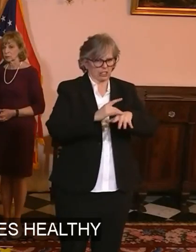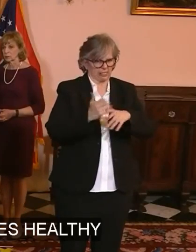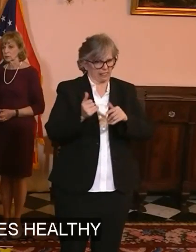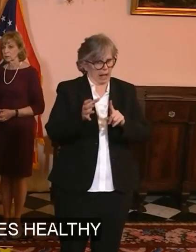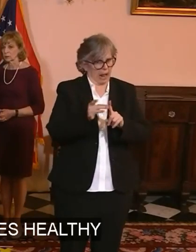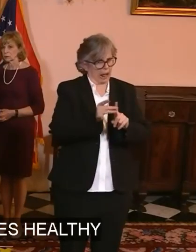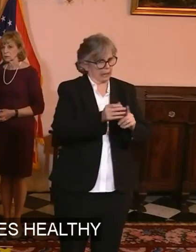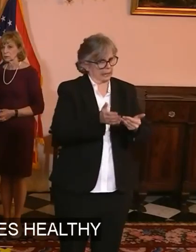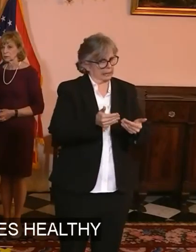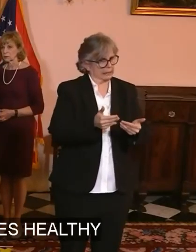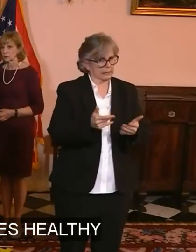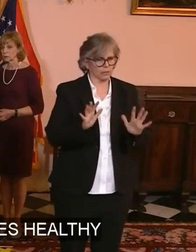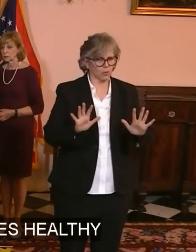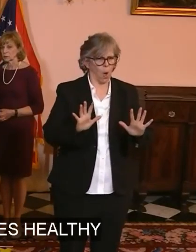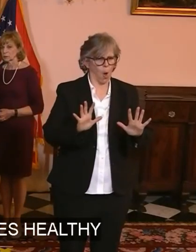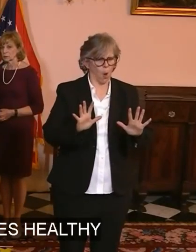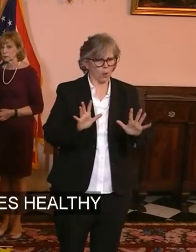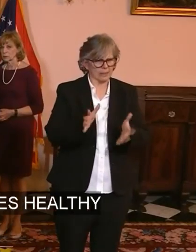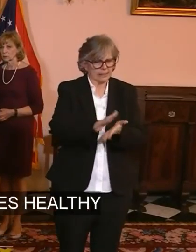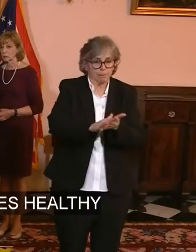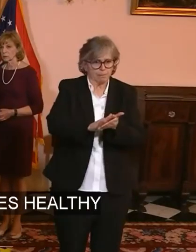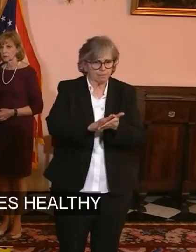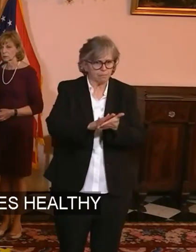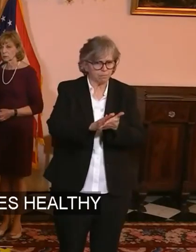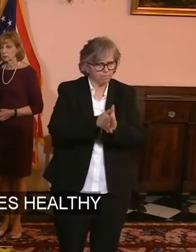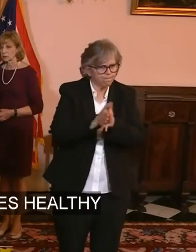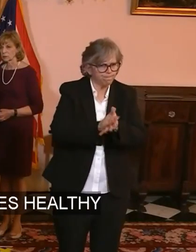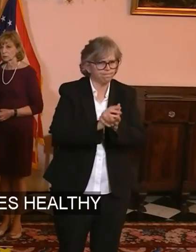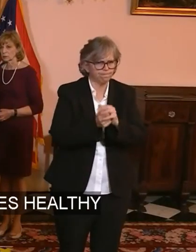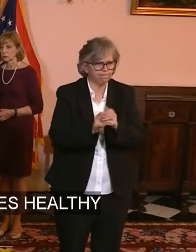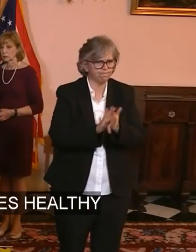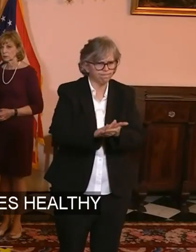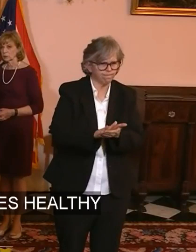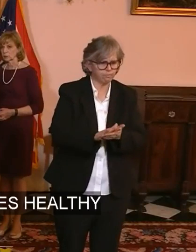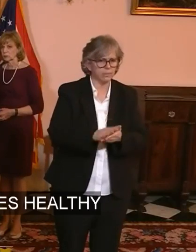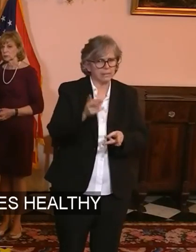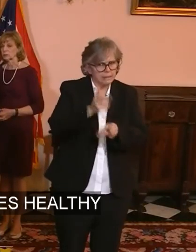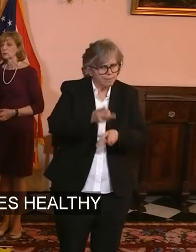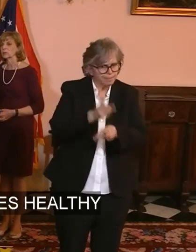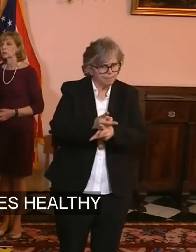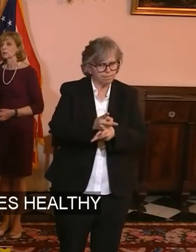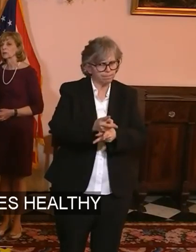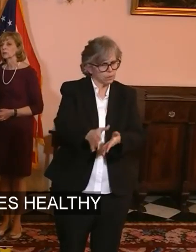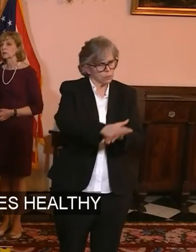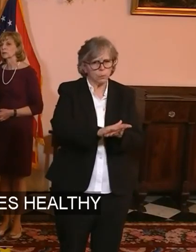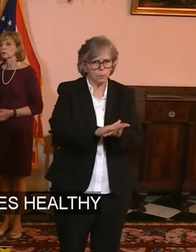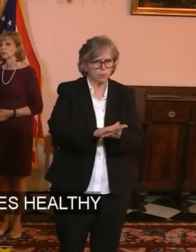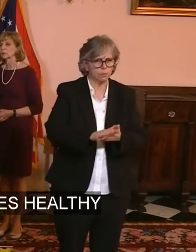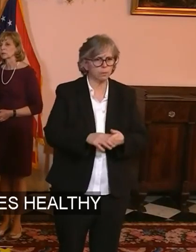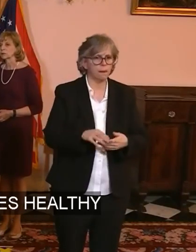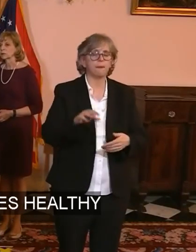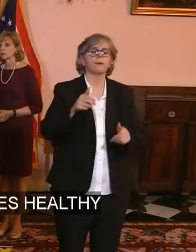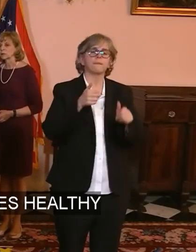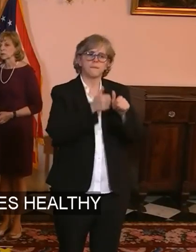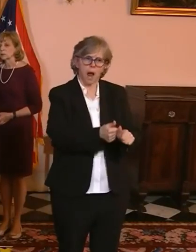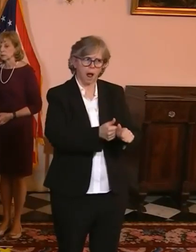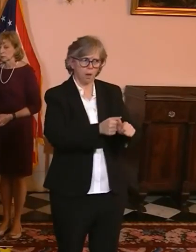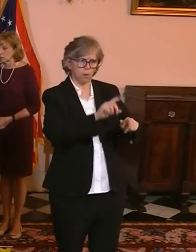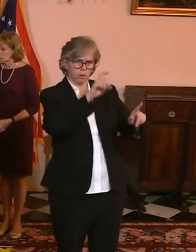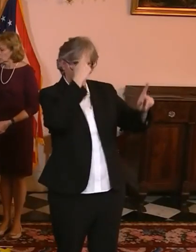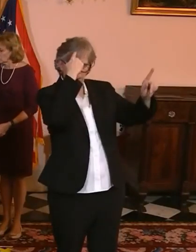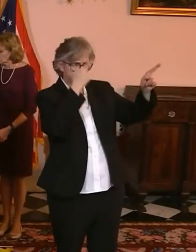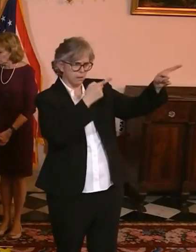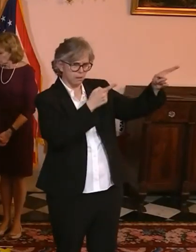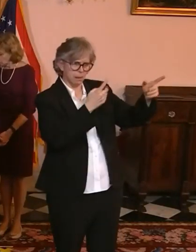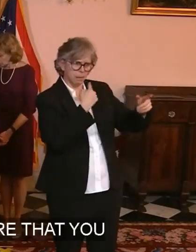want you to make sure that you're taking those precautions that the governor outlined a little earlier.